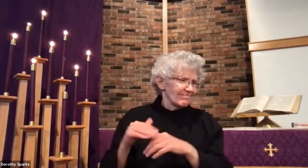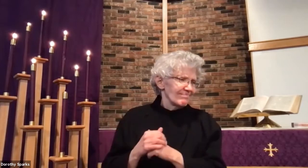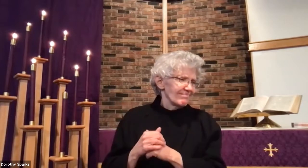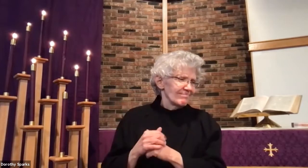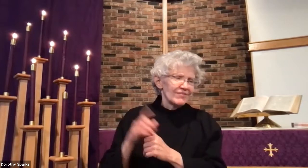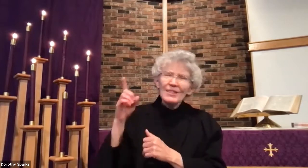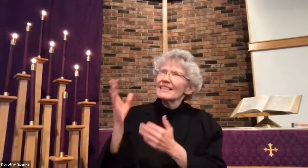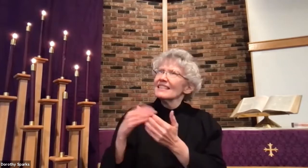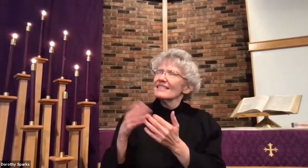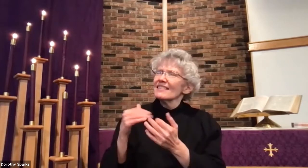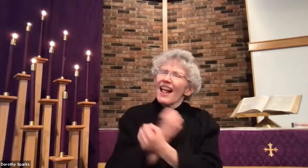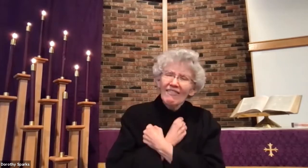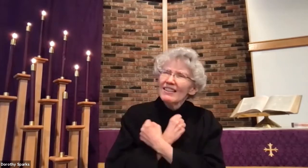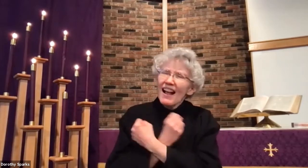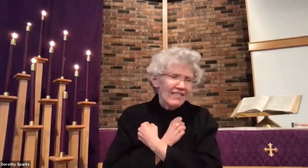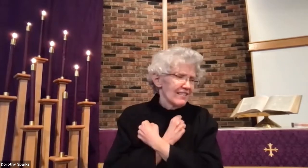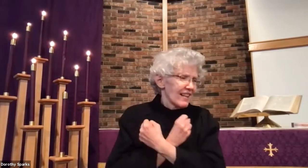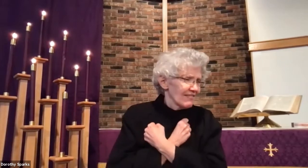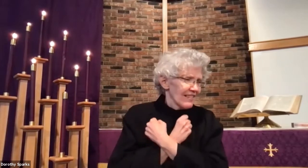God, you are compassionate.